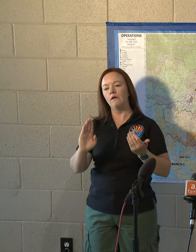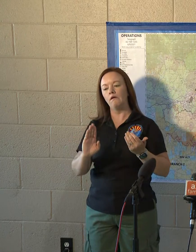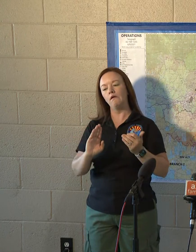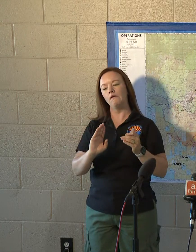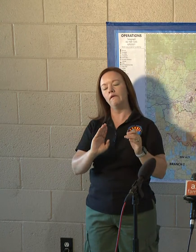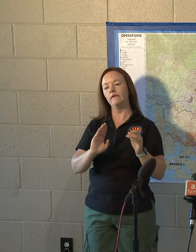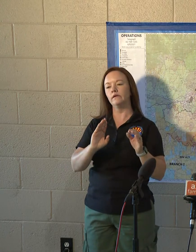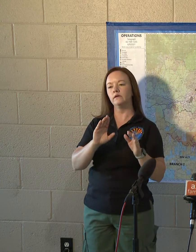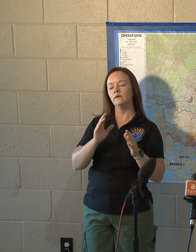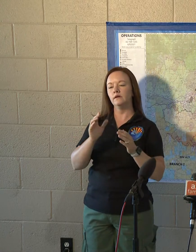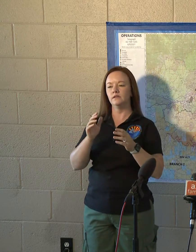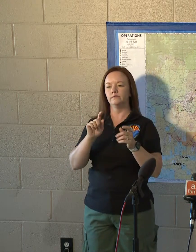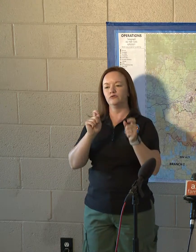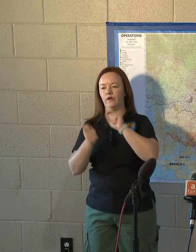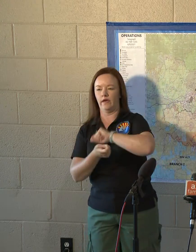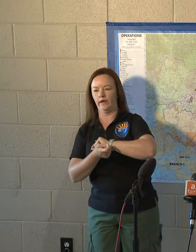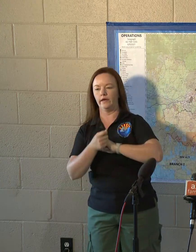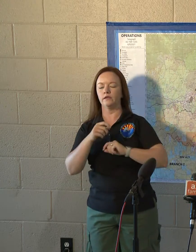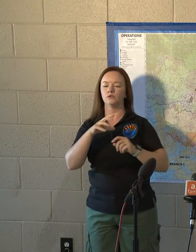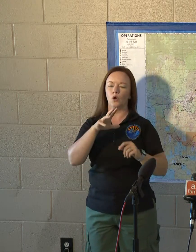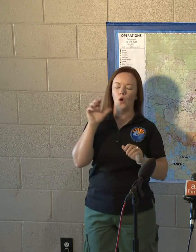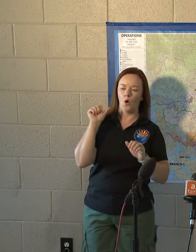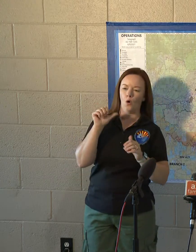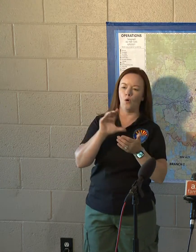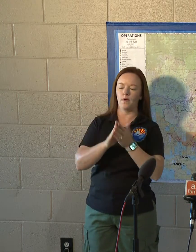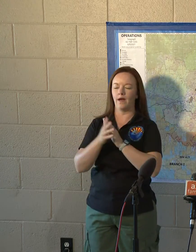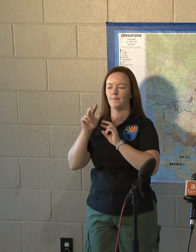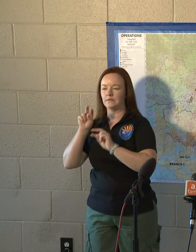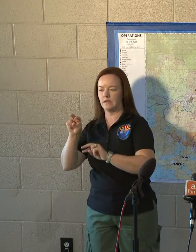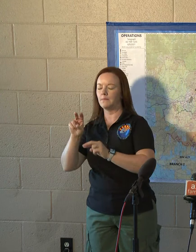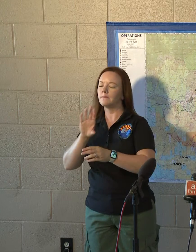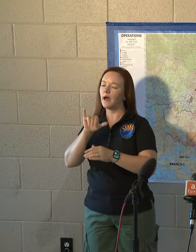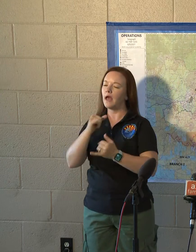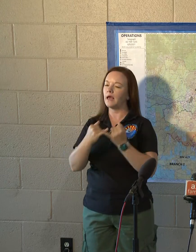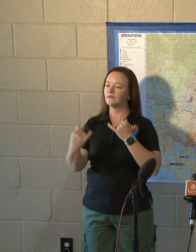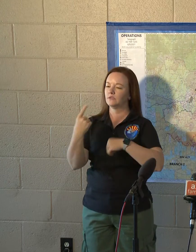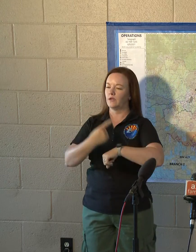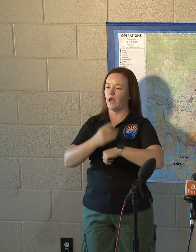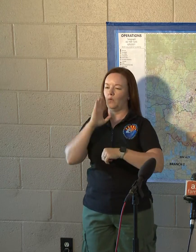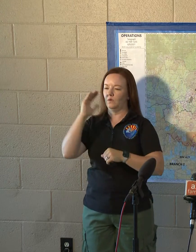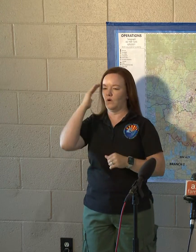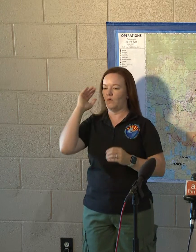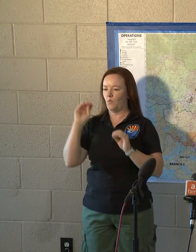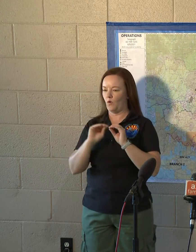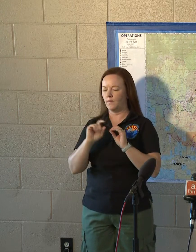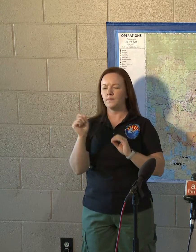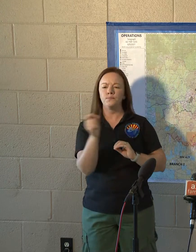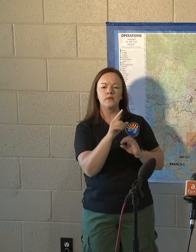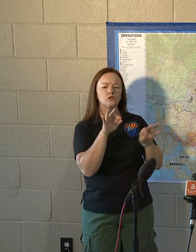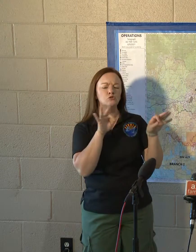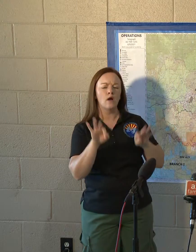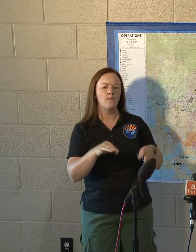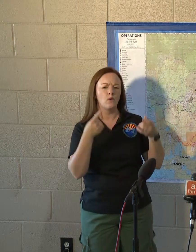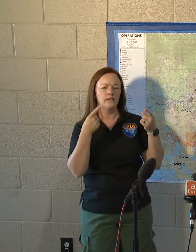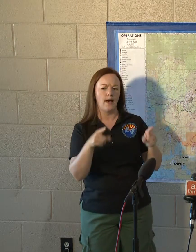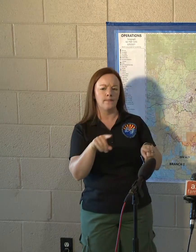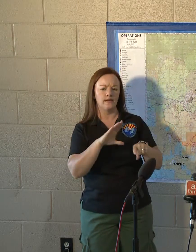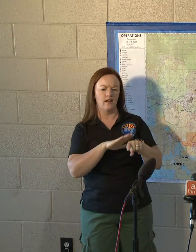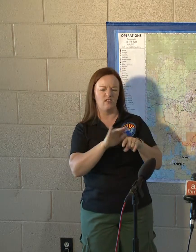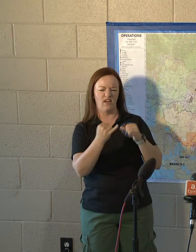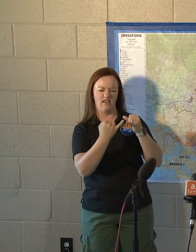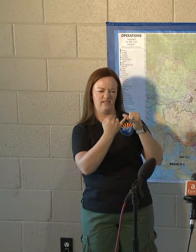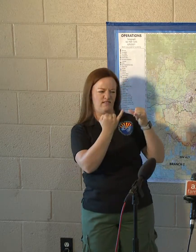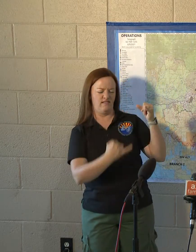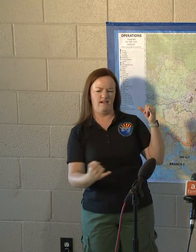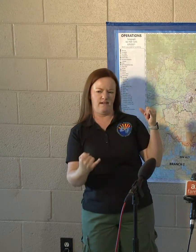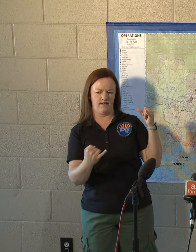areas. So by the end of today, we'll have a better idea of where those will be. Can you describe what is happening on that fire line? Like what would it